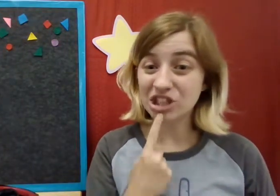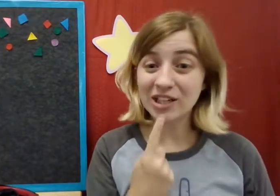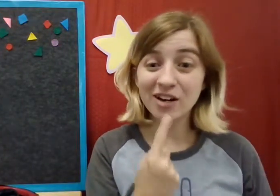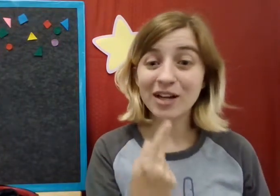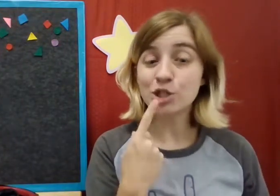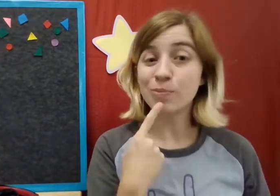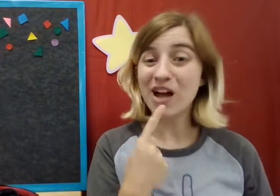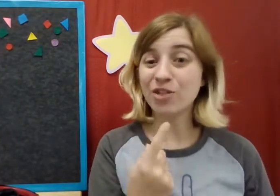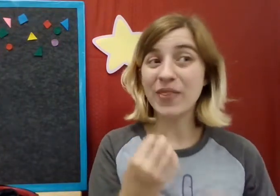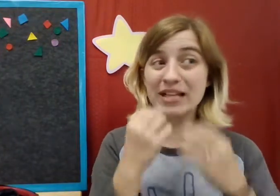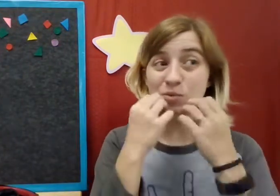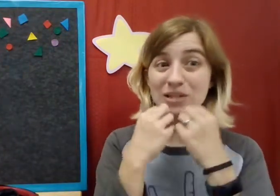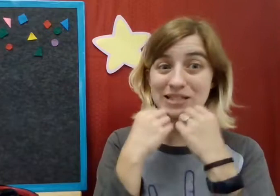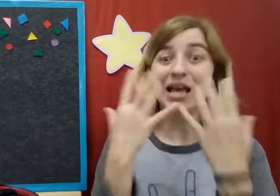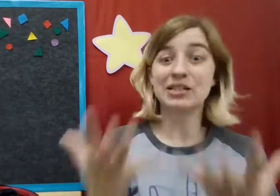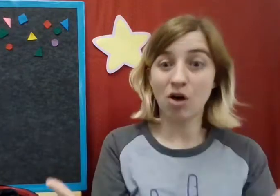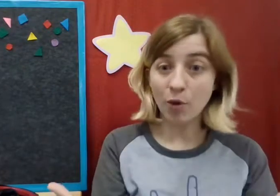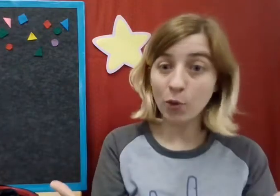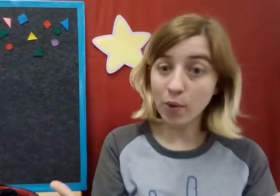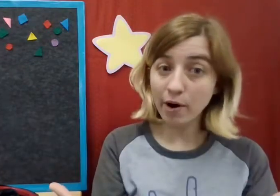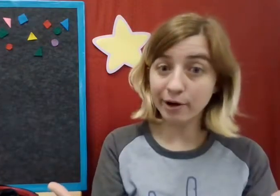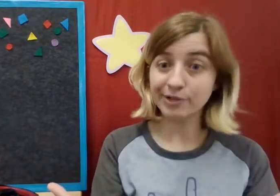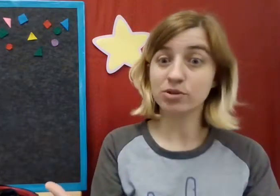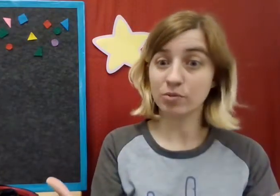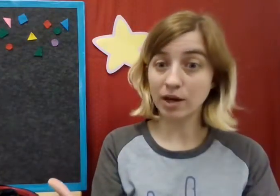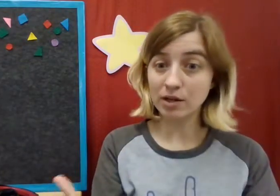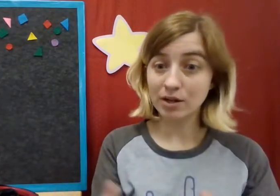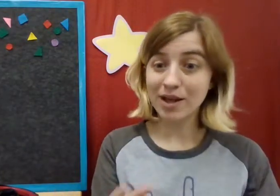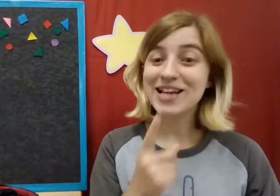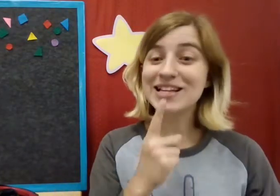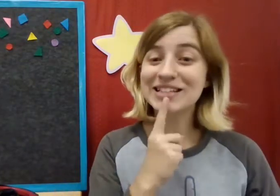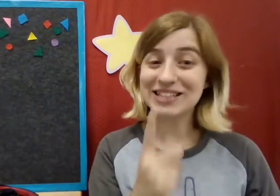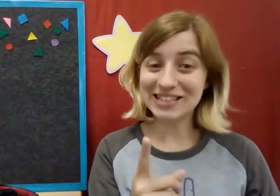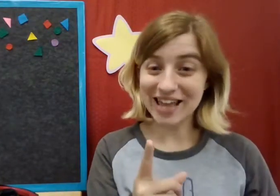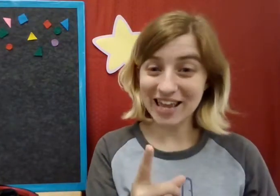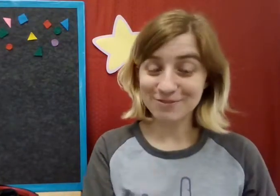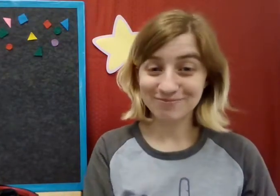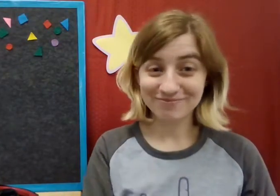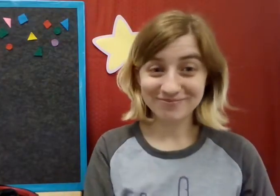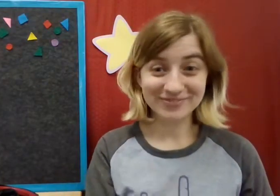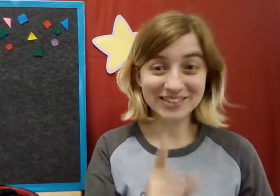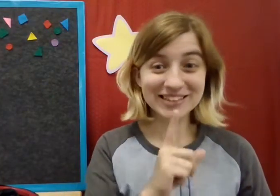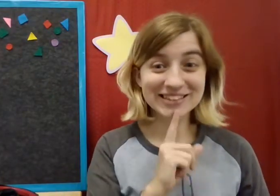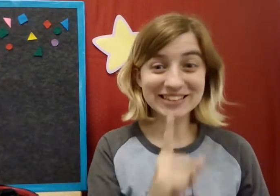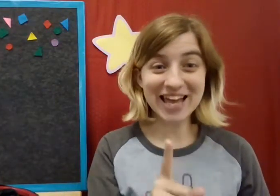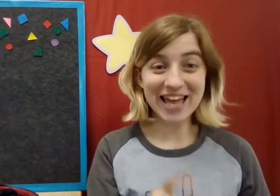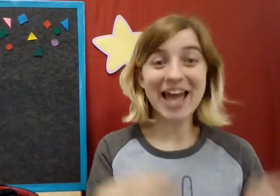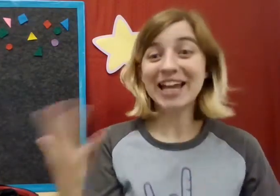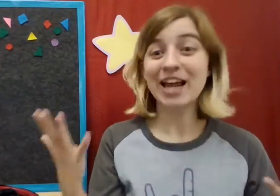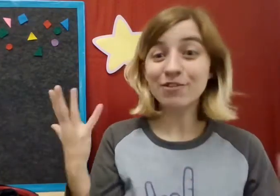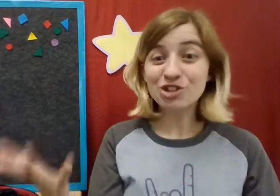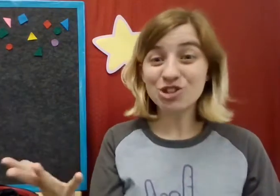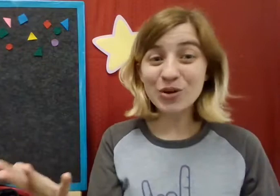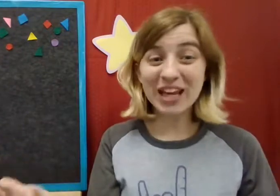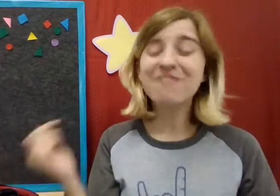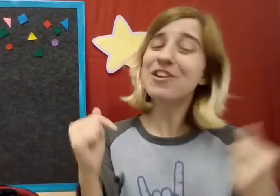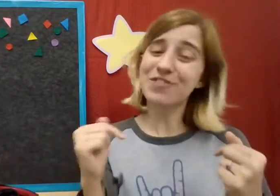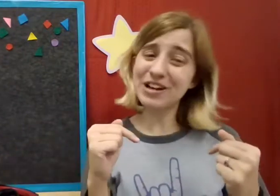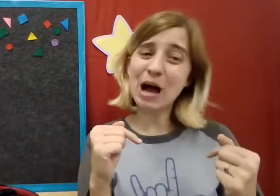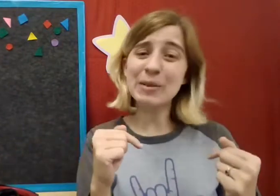here is your mouth, and that's what says all the words, right? Say. Say. And again, if you're just tuning in, feel free to comment and